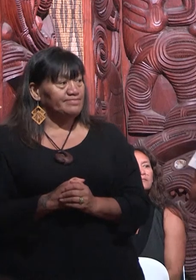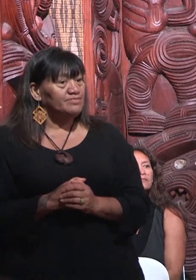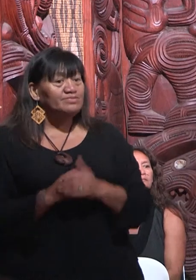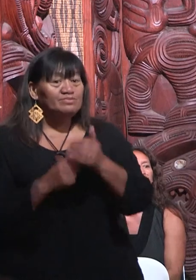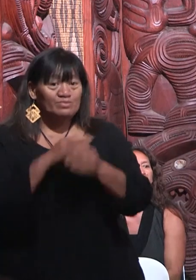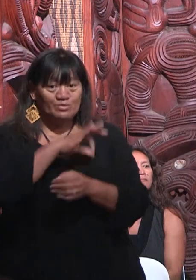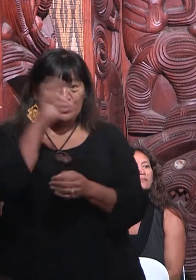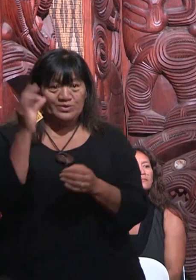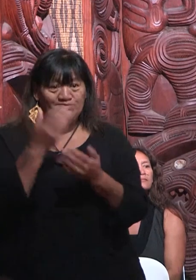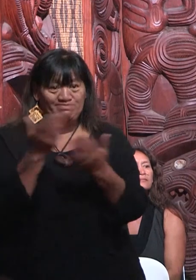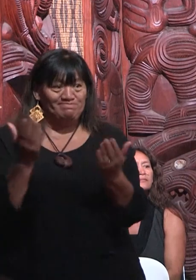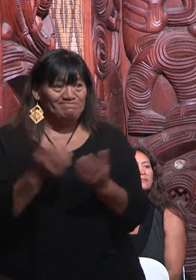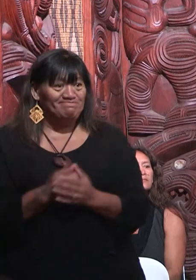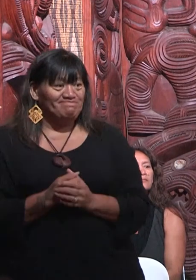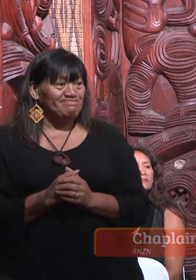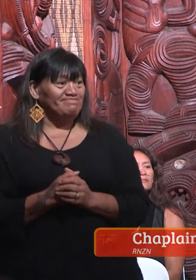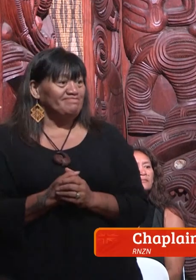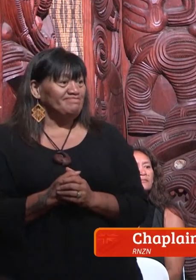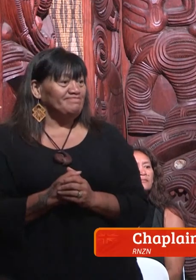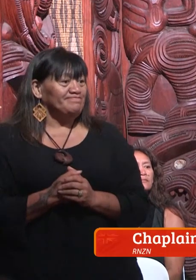Morena tātou.